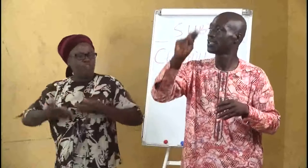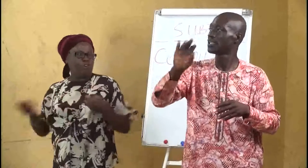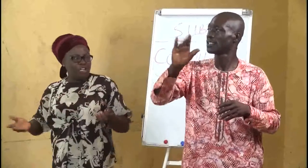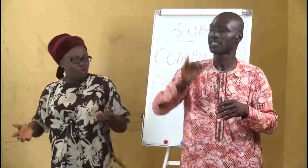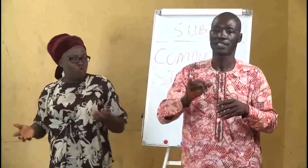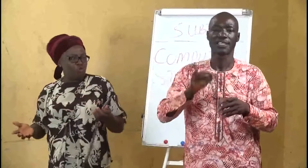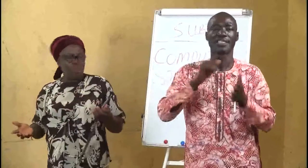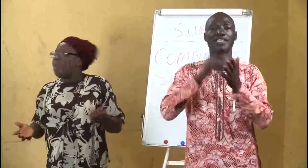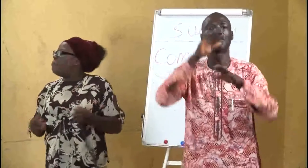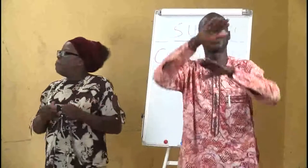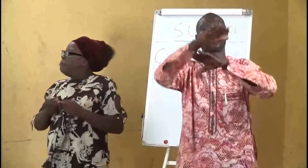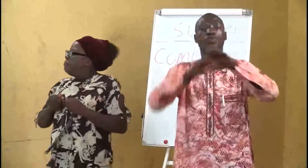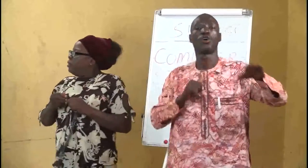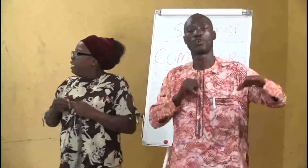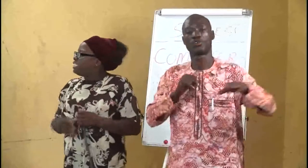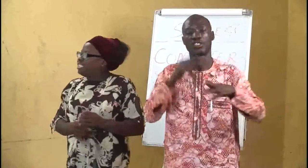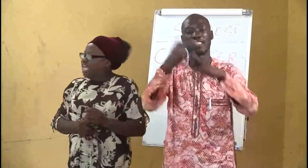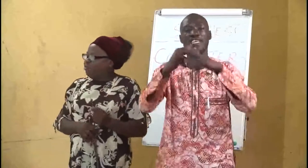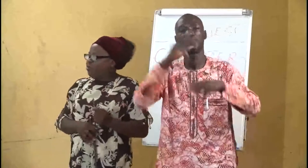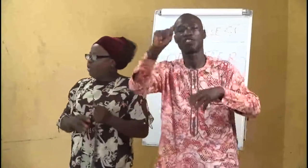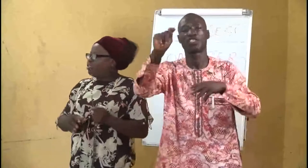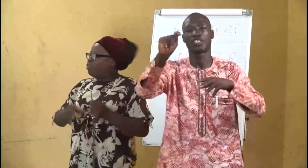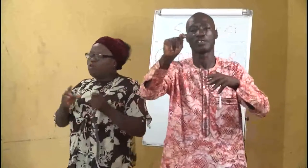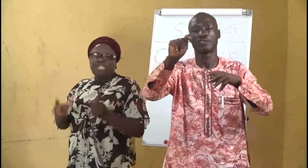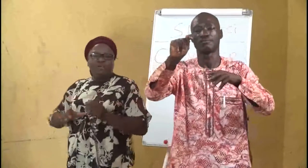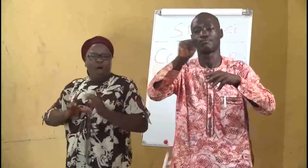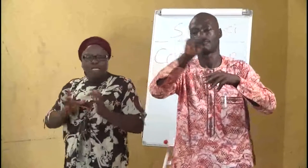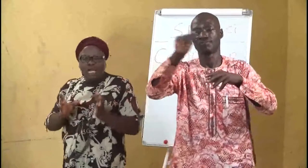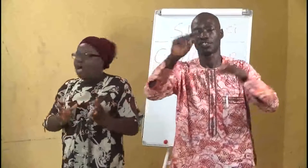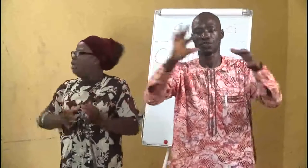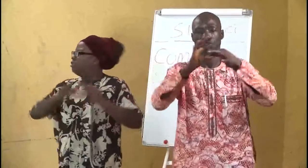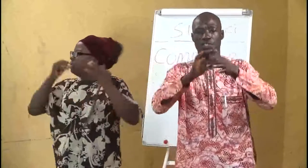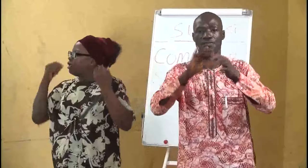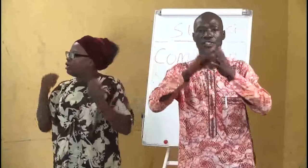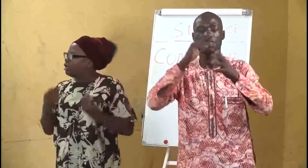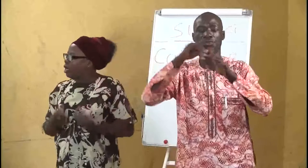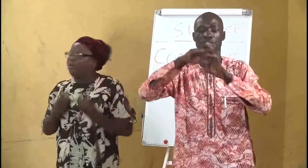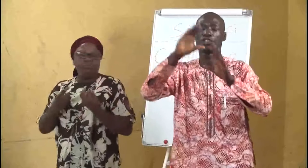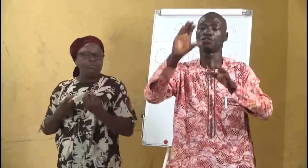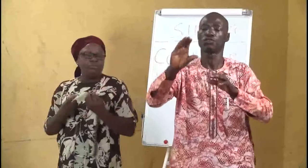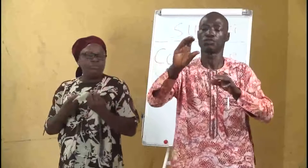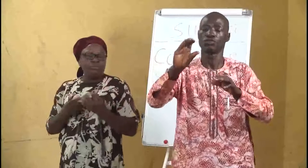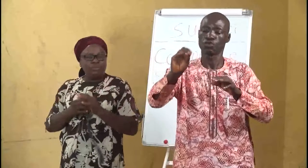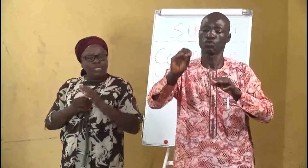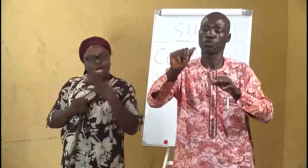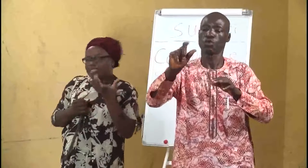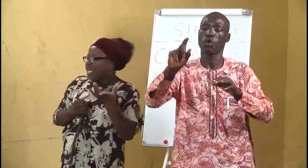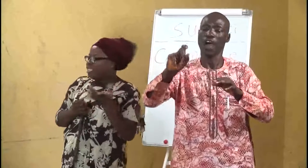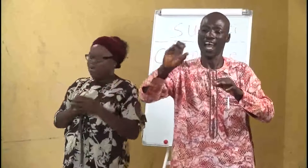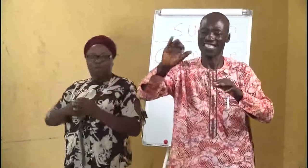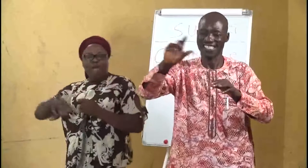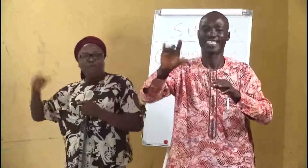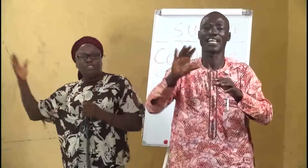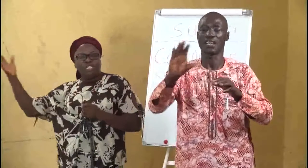T connector. It is the type of connector used in coaxial cable. Can you see